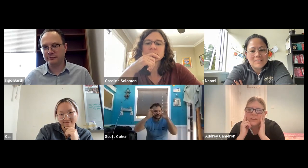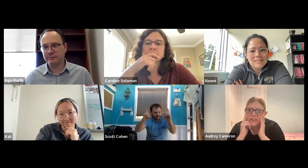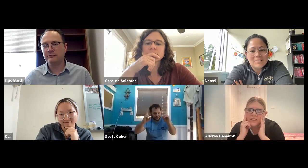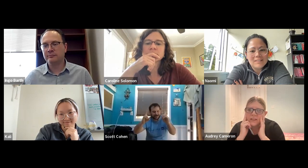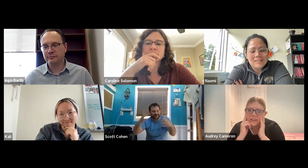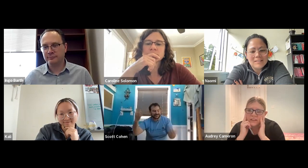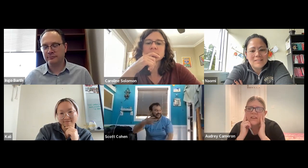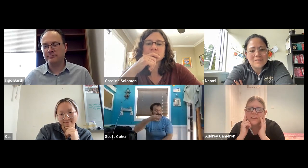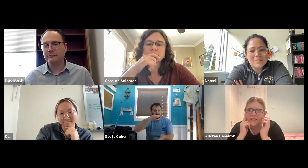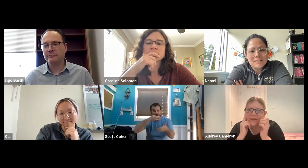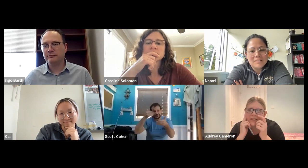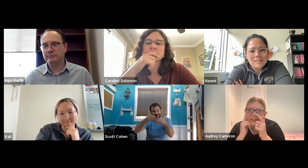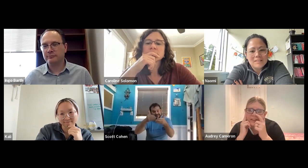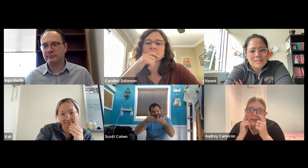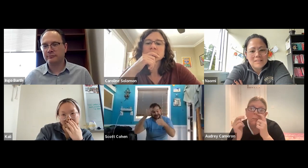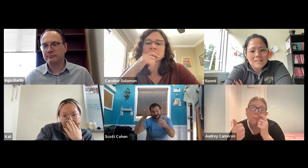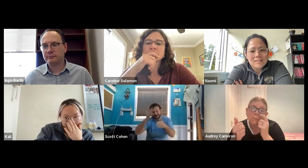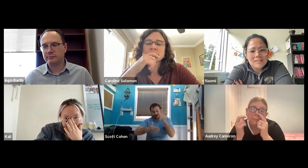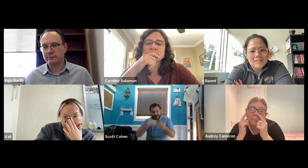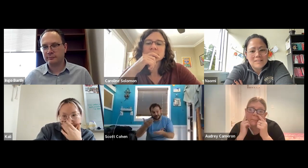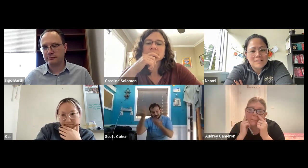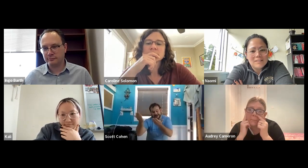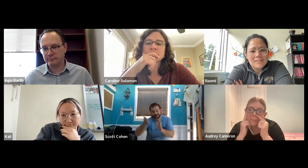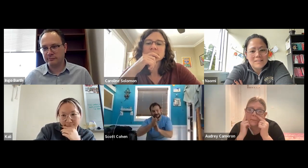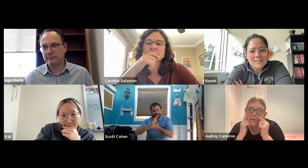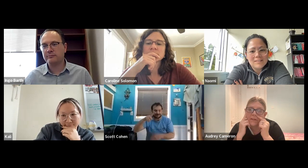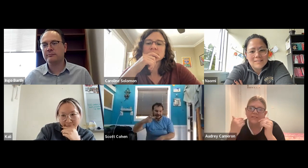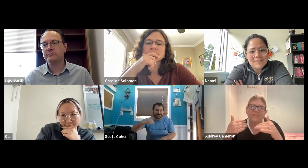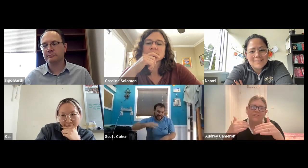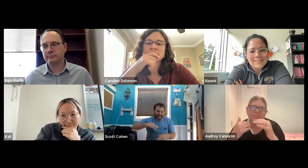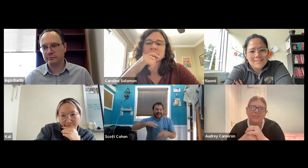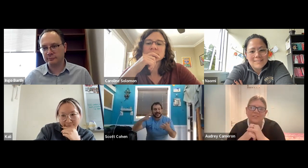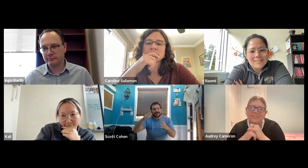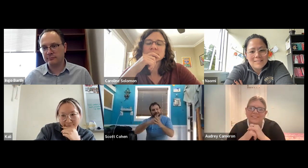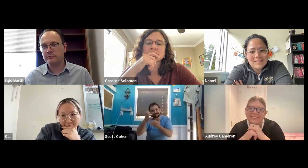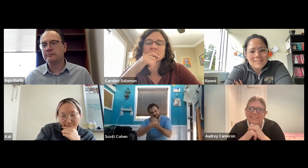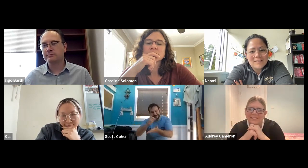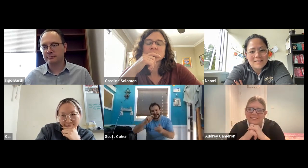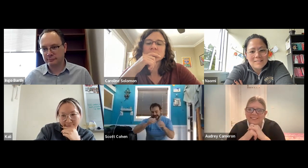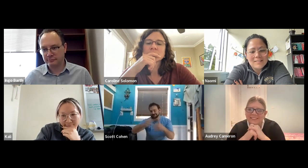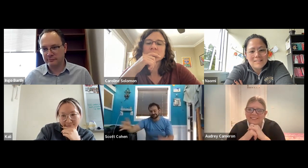student in science education. I am very close to finishing and wrapping up my PhD. Wow.